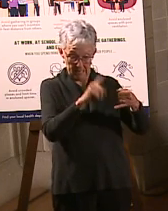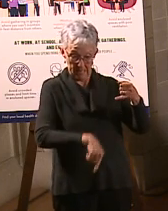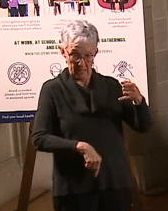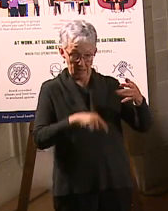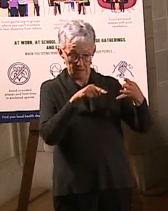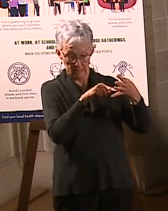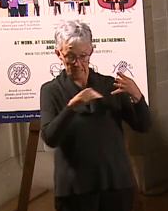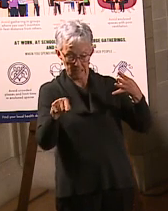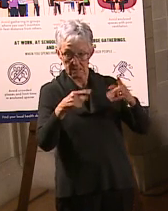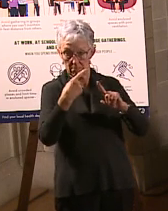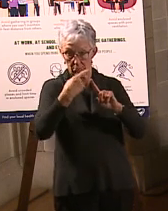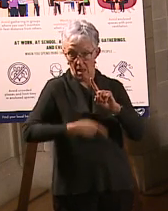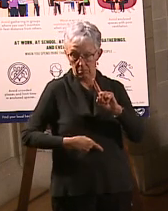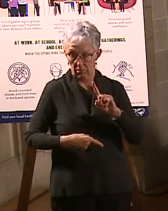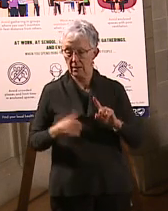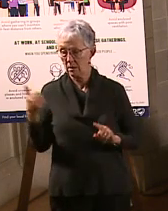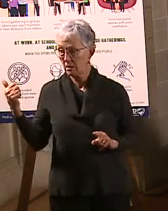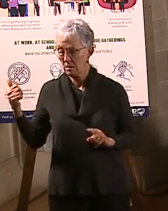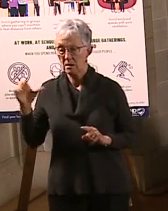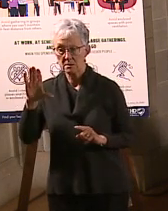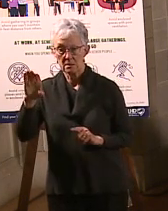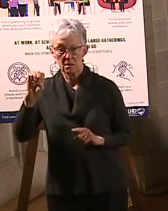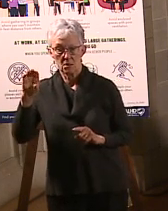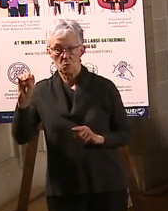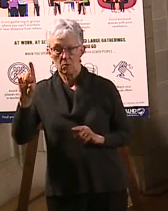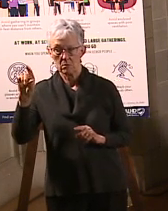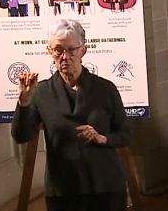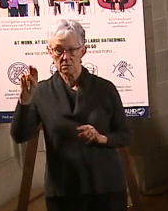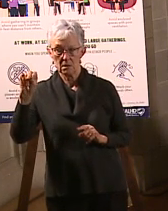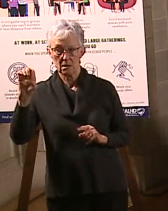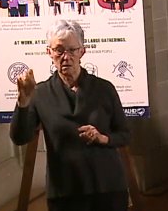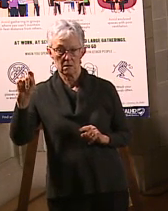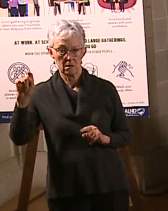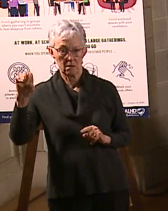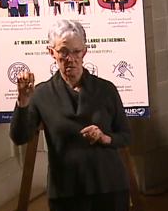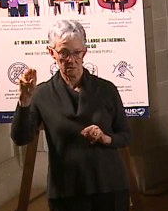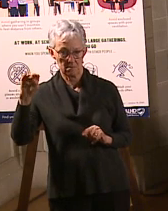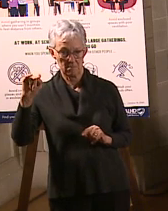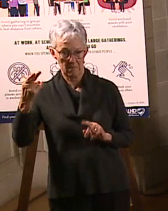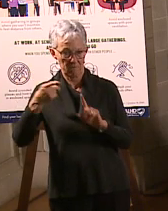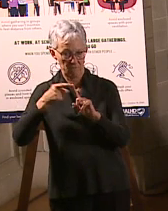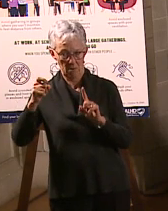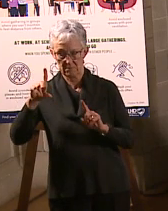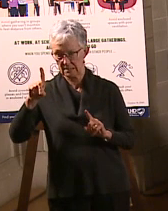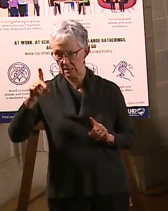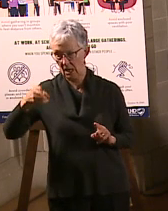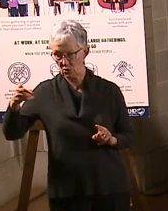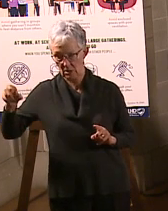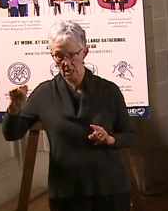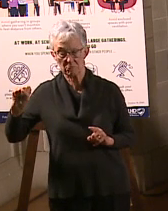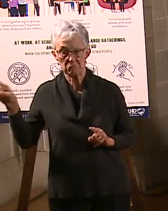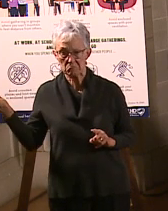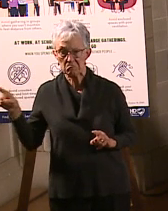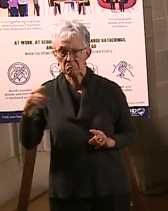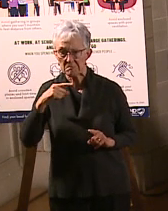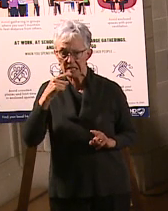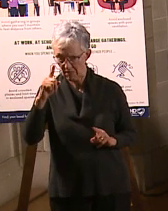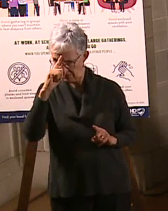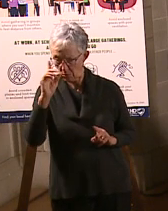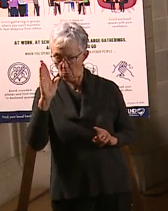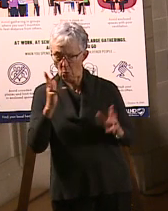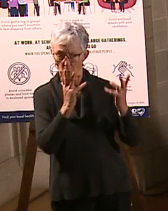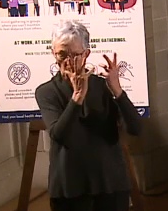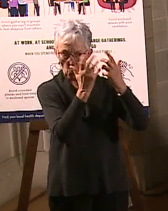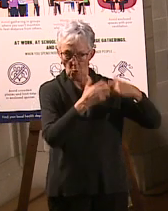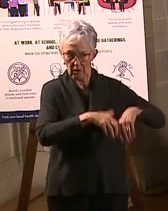CEO Smith believes that we're going to be able to get this all worked out and be able to make sure we're taking care of families here in Nebraska. So I believe that